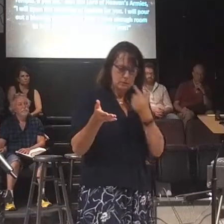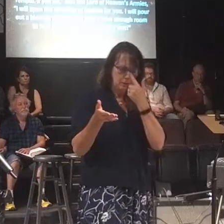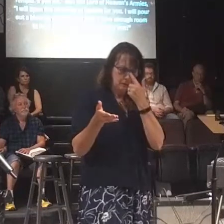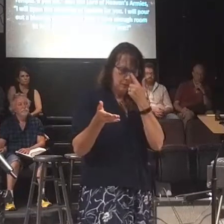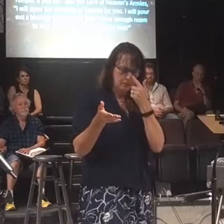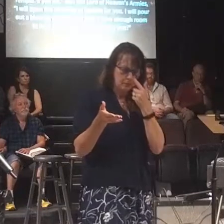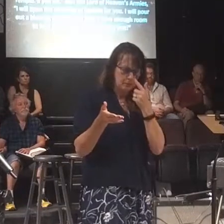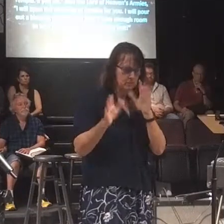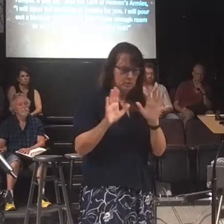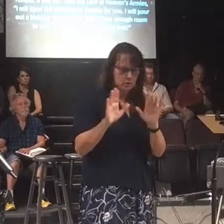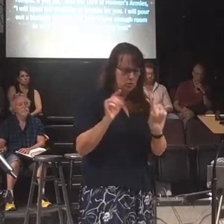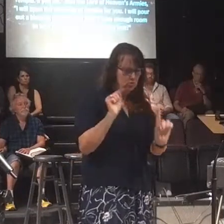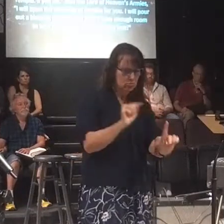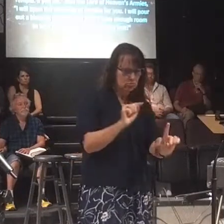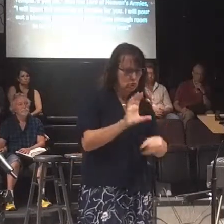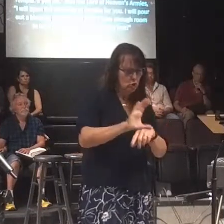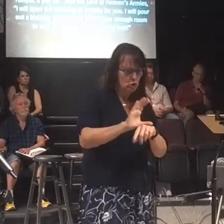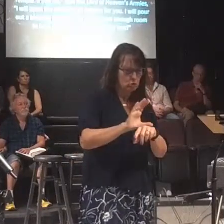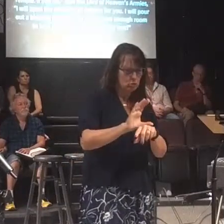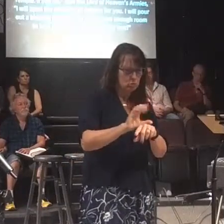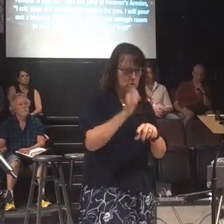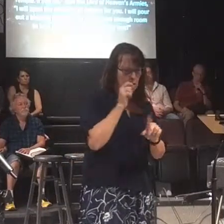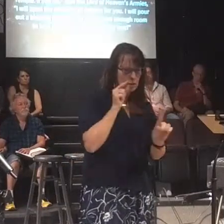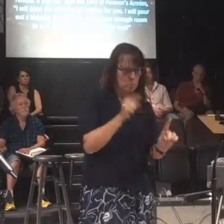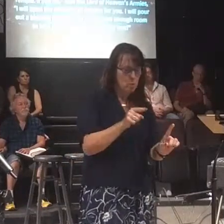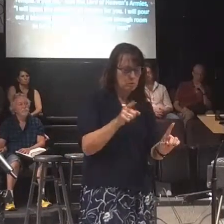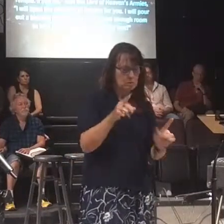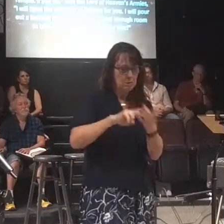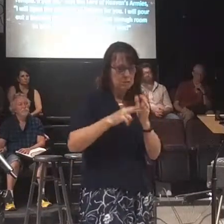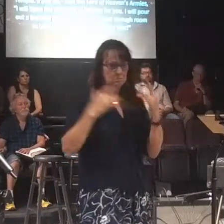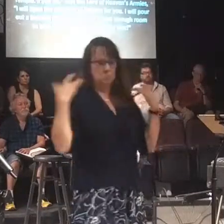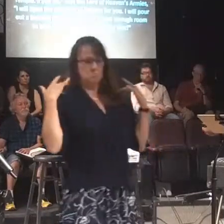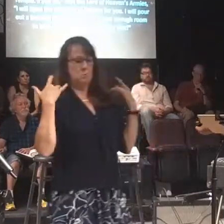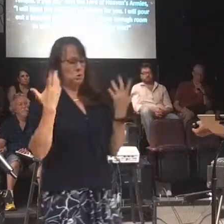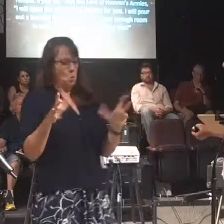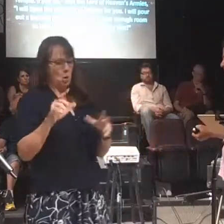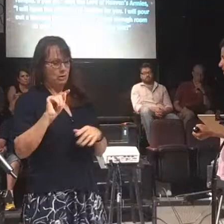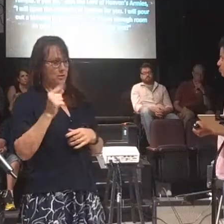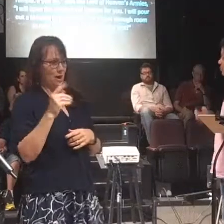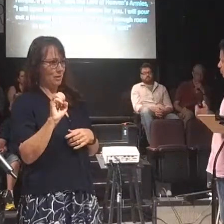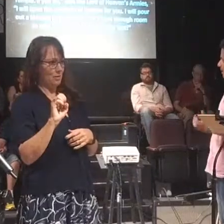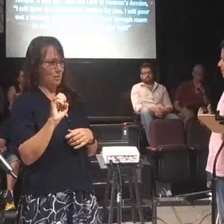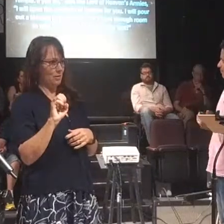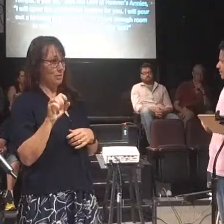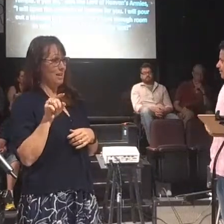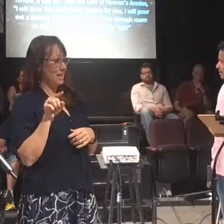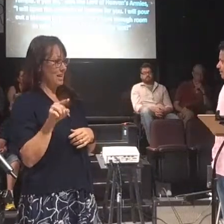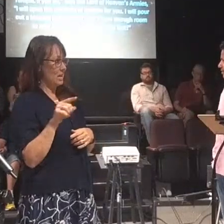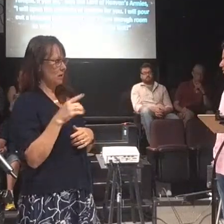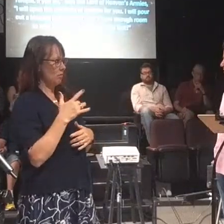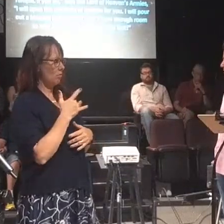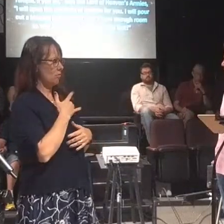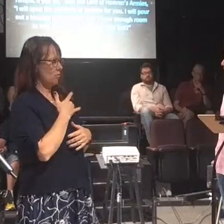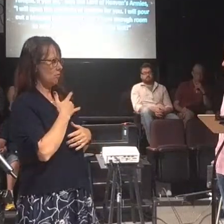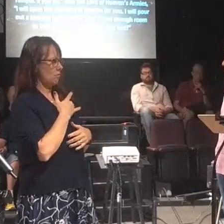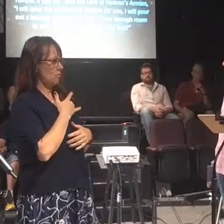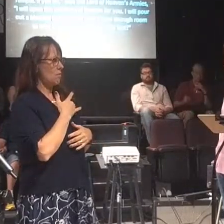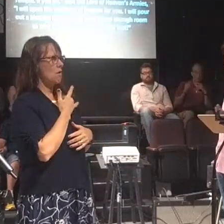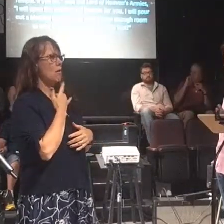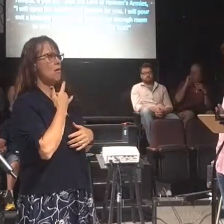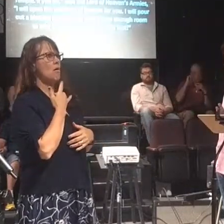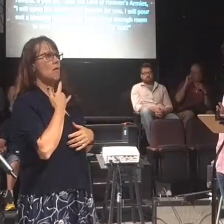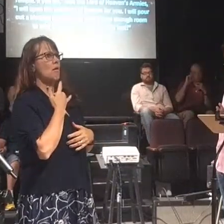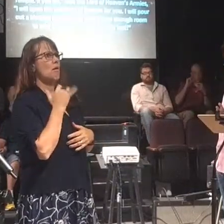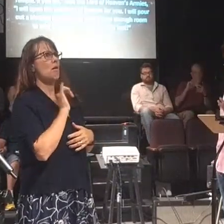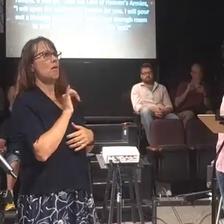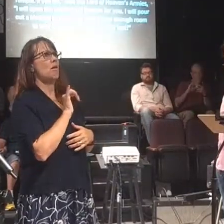so it's not about the church, is it? You just don't want to tithe. And he was just really convicted. He's like, yeah, I think you're right. I